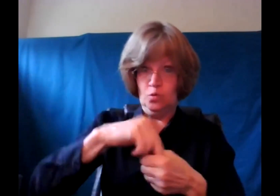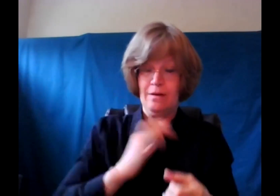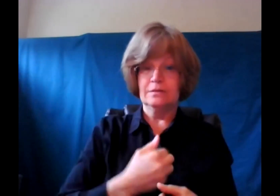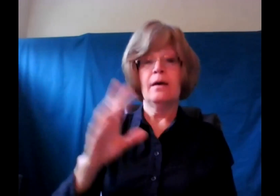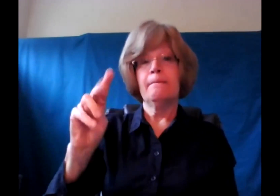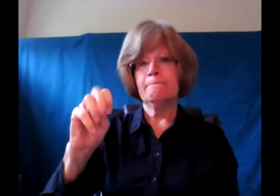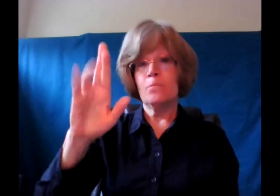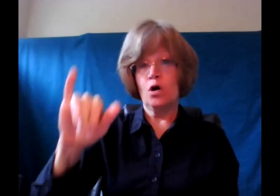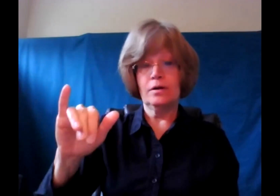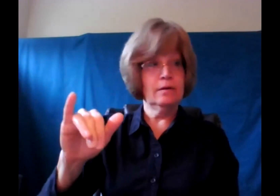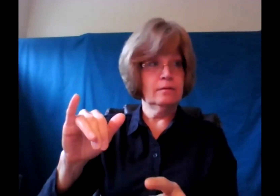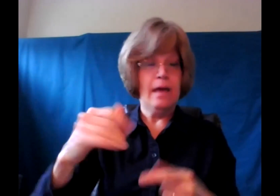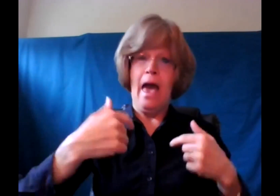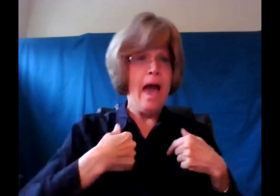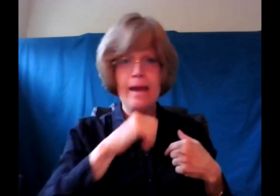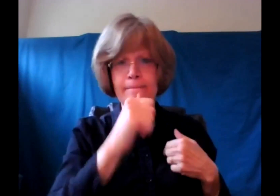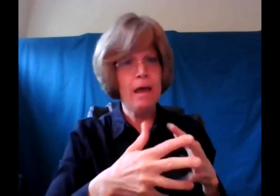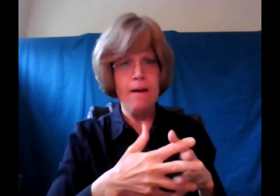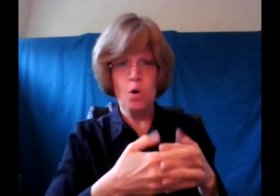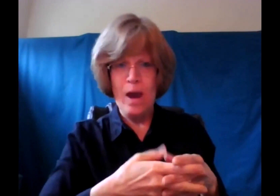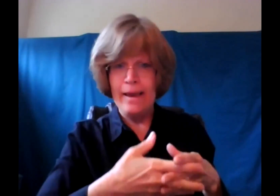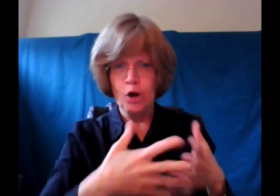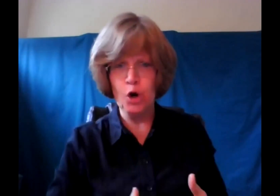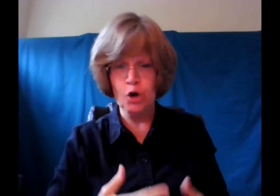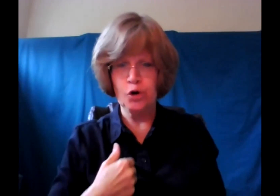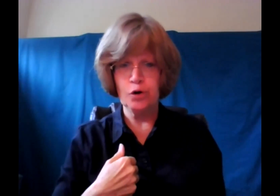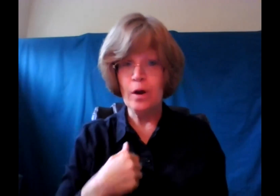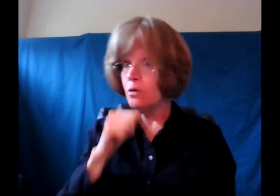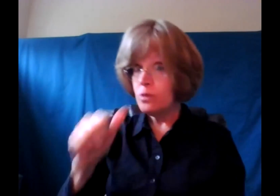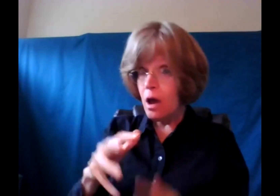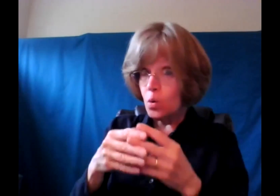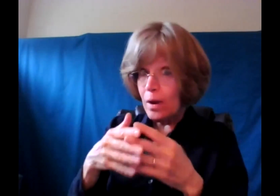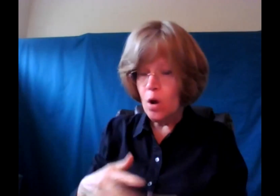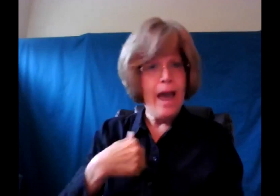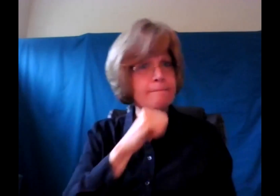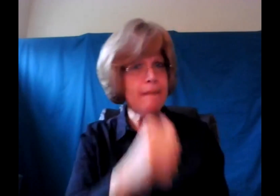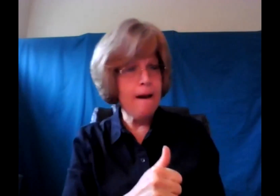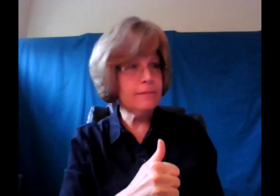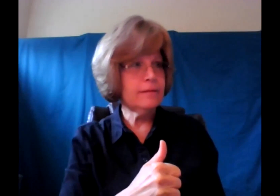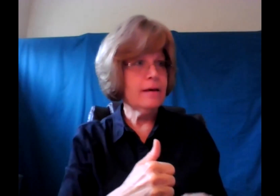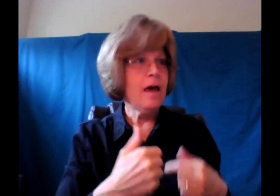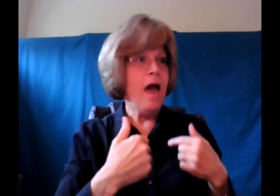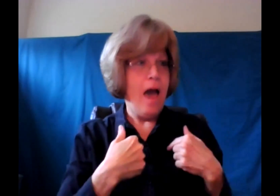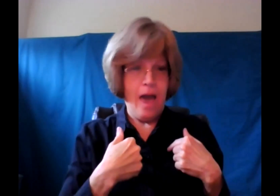Marty is coming from... I'm not a Quaker. You are not a Quaker. I am not a Quaker.